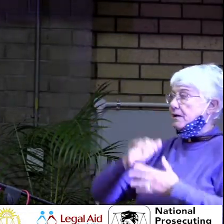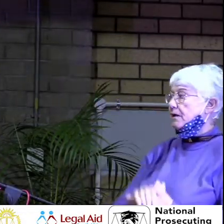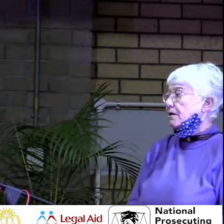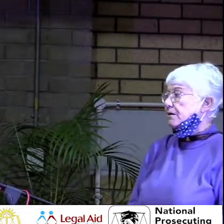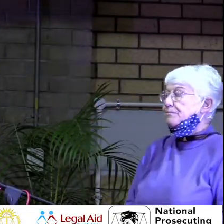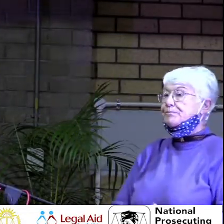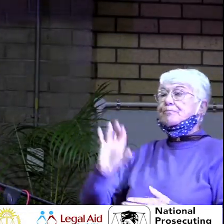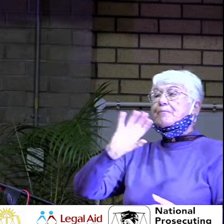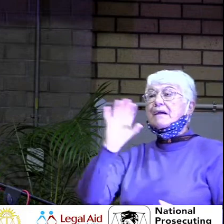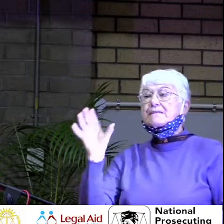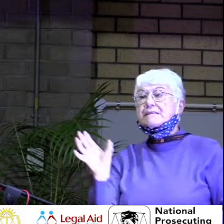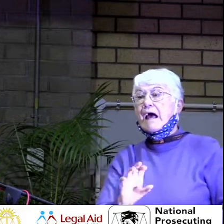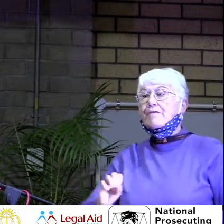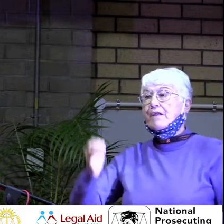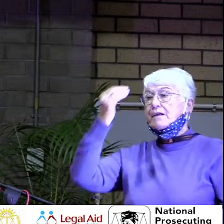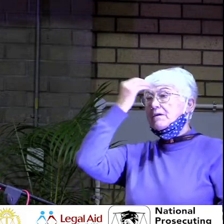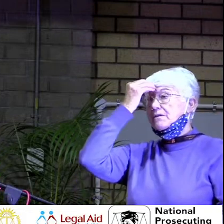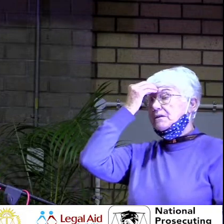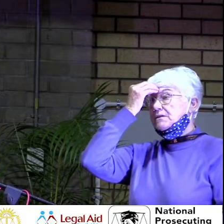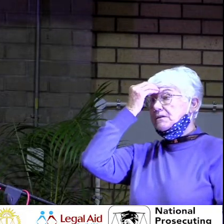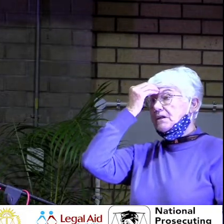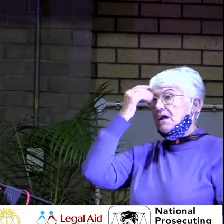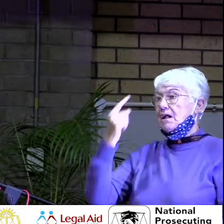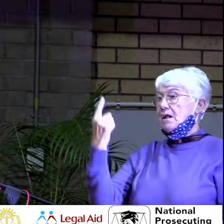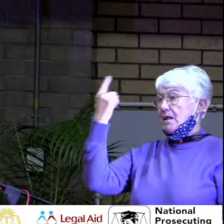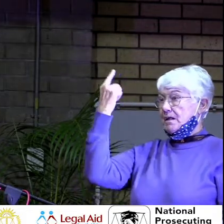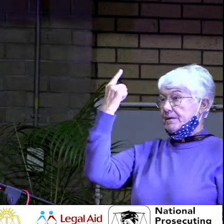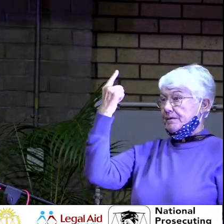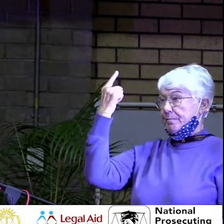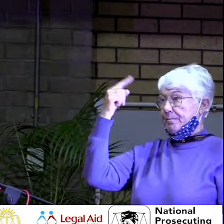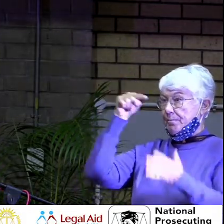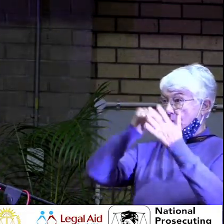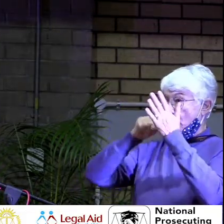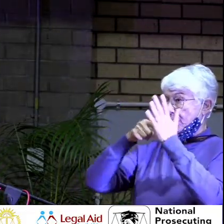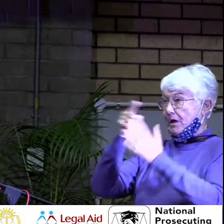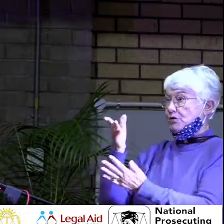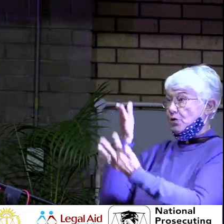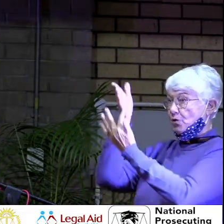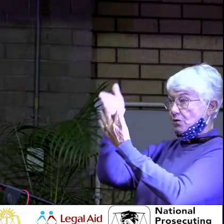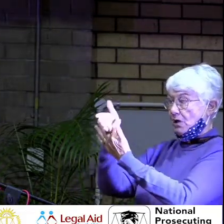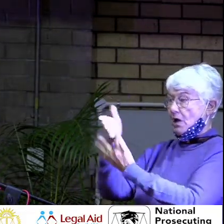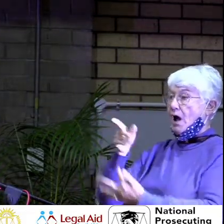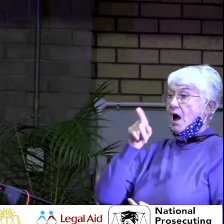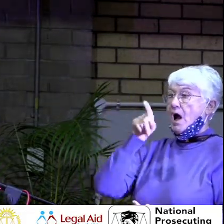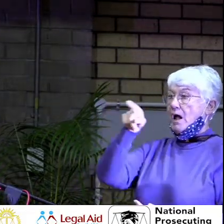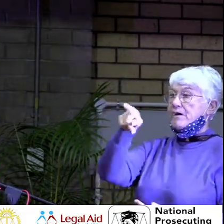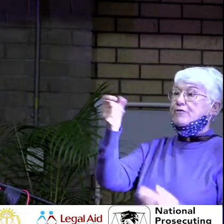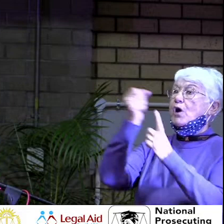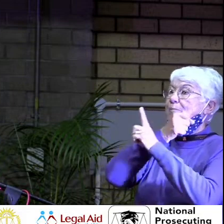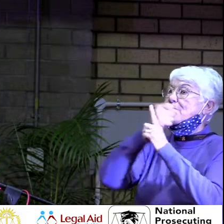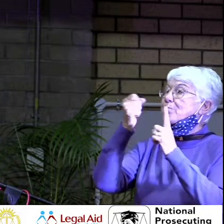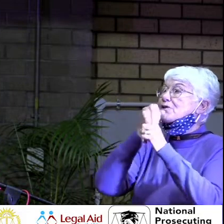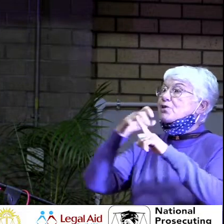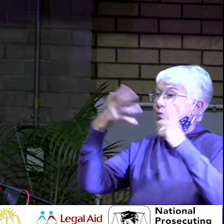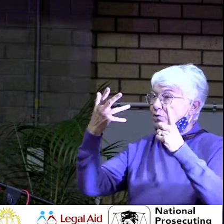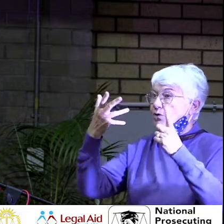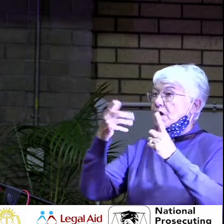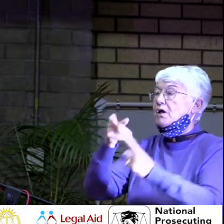normally the first point of entry because the victim always comes to the South African Police